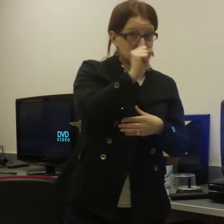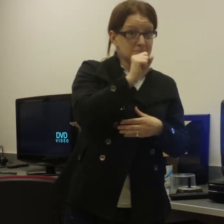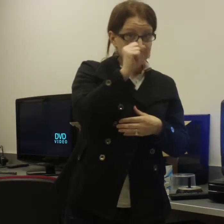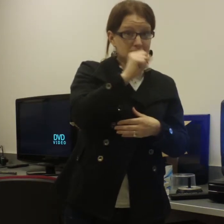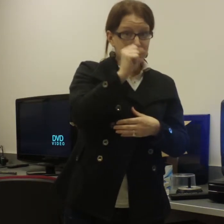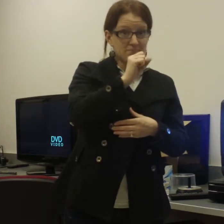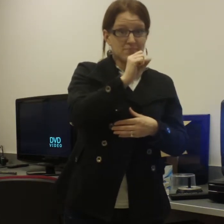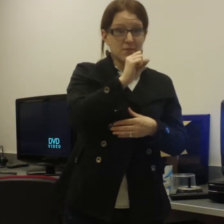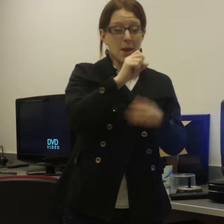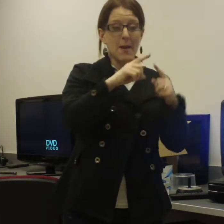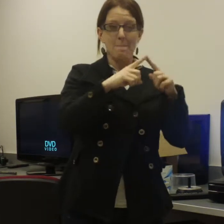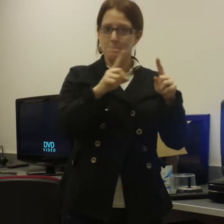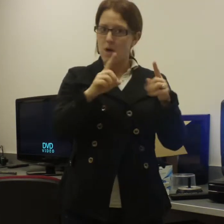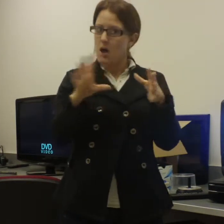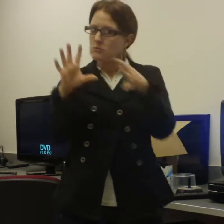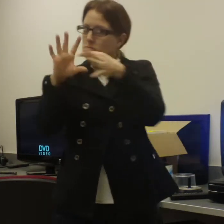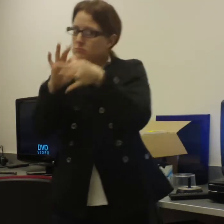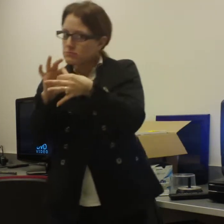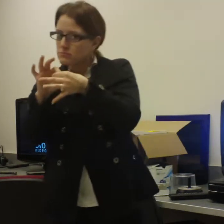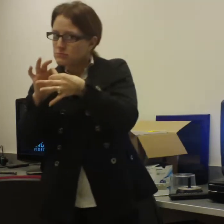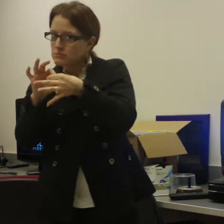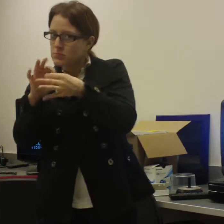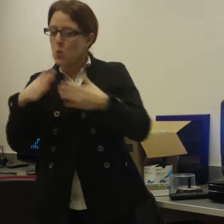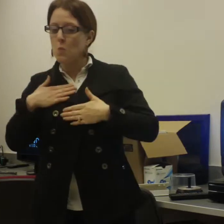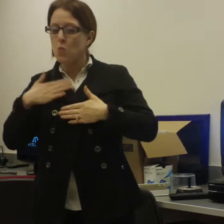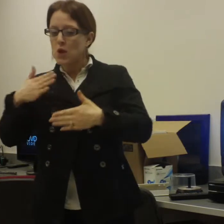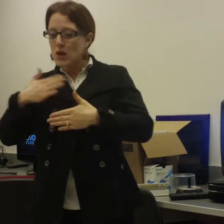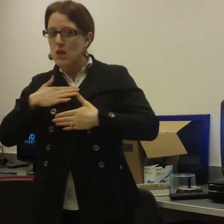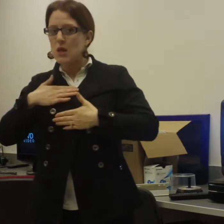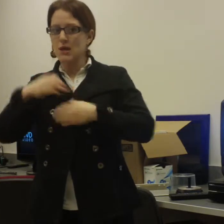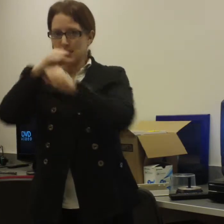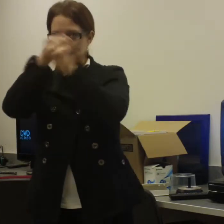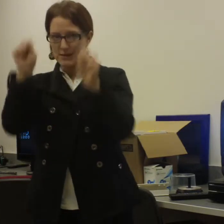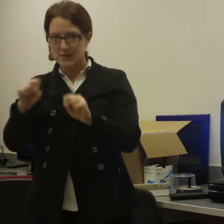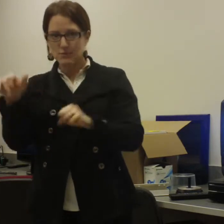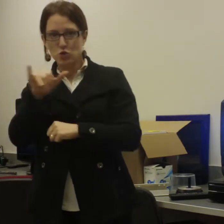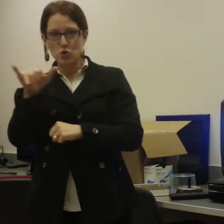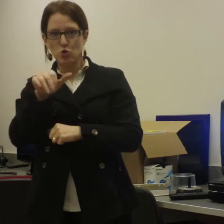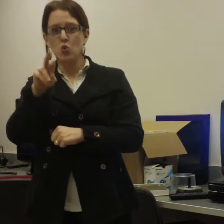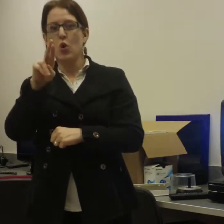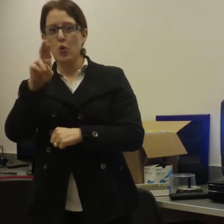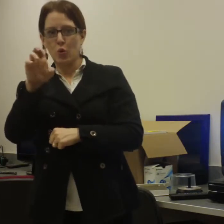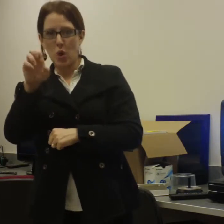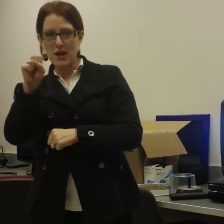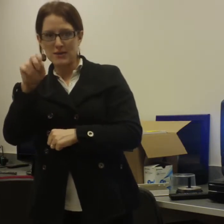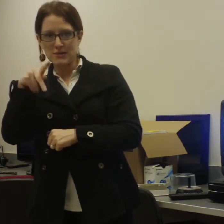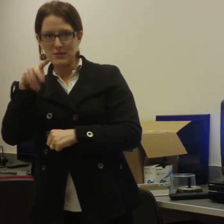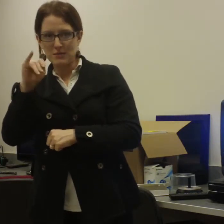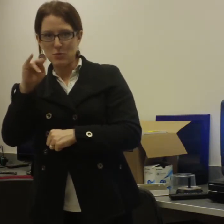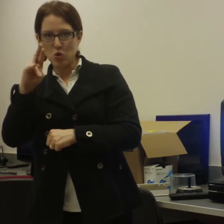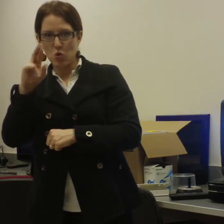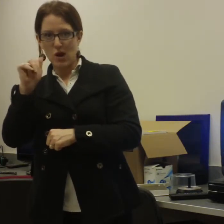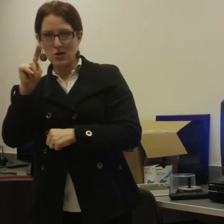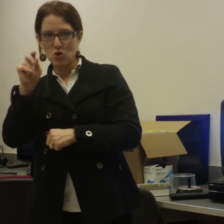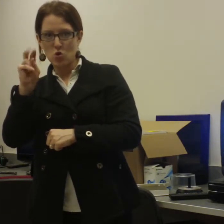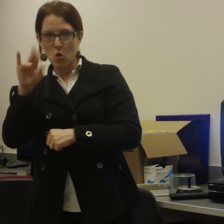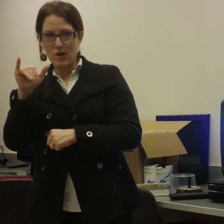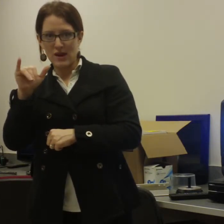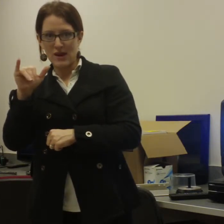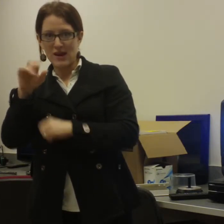system. All right, so we'll actually begin to talk about the lungs again later on when we end up talking about the